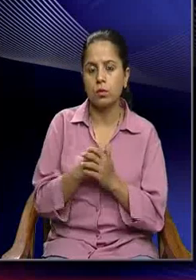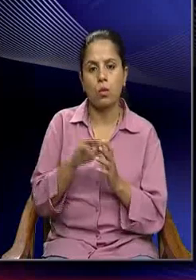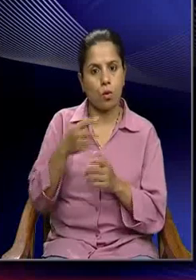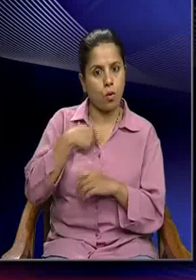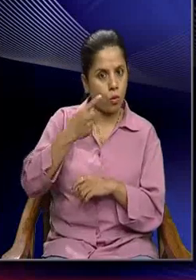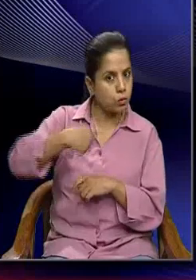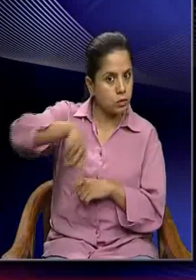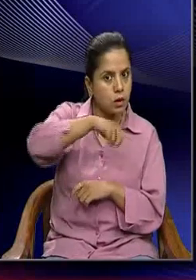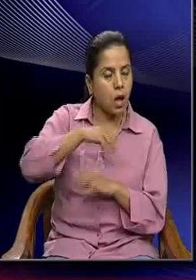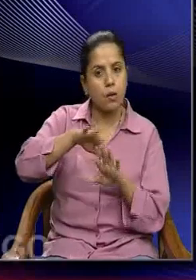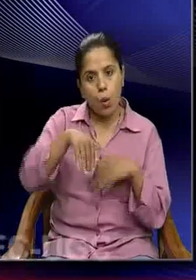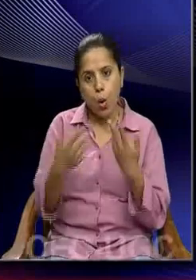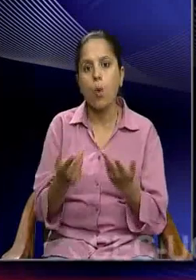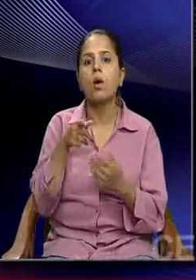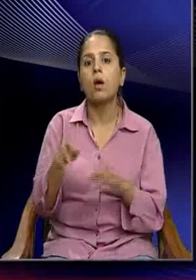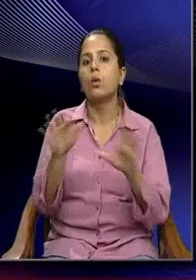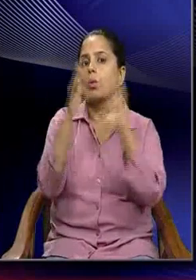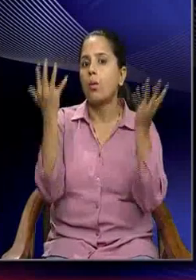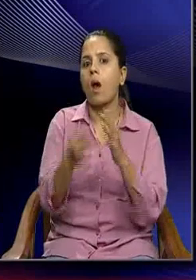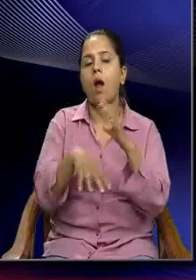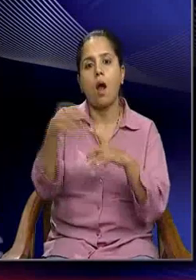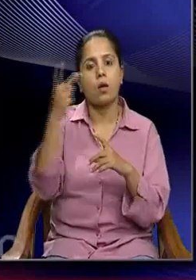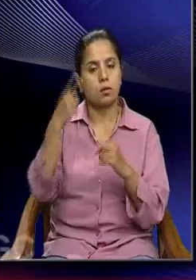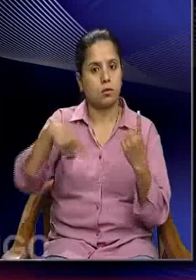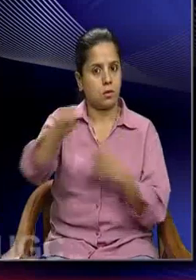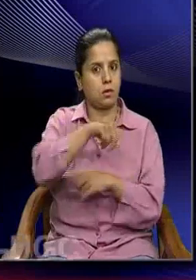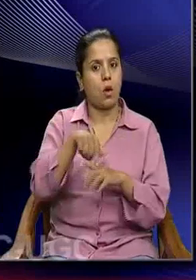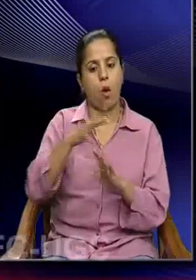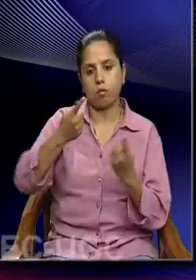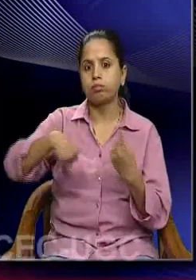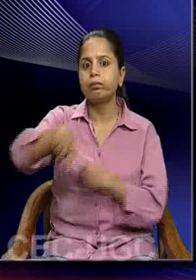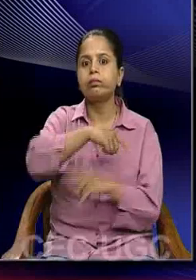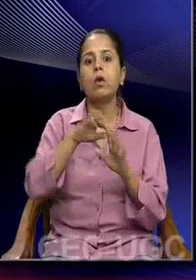ourselves and also on the world outside us or around us.